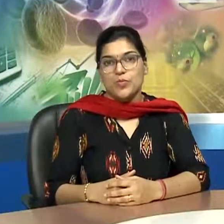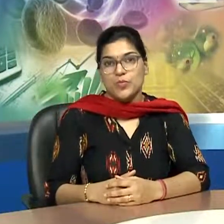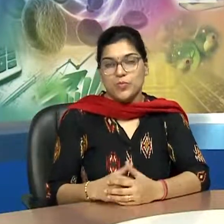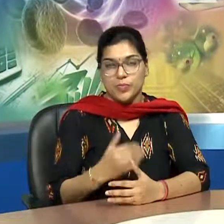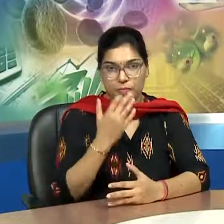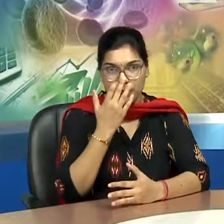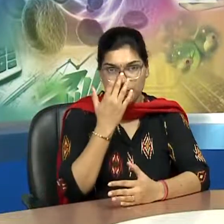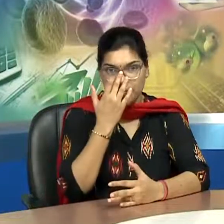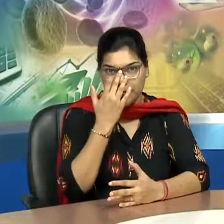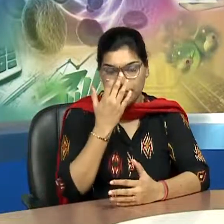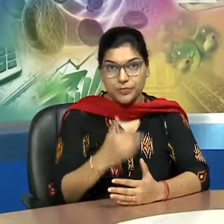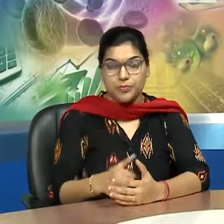drugs.